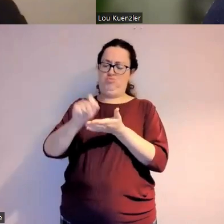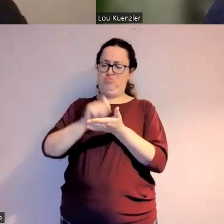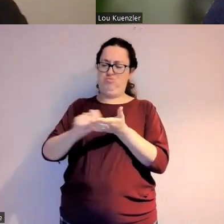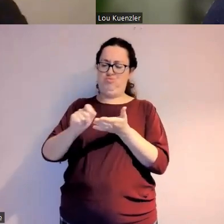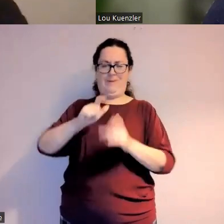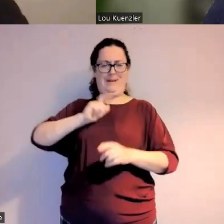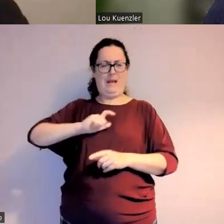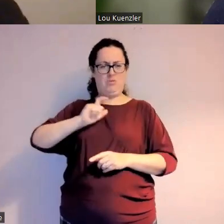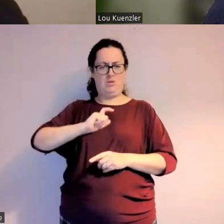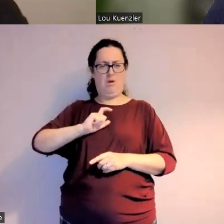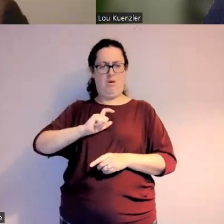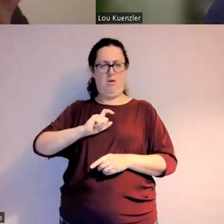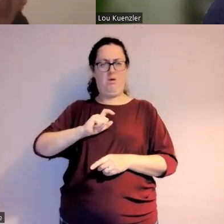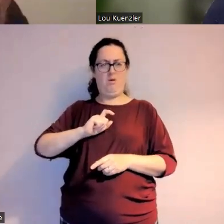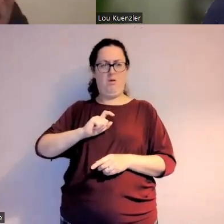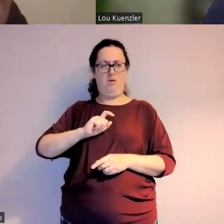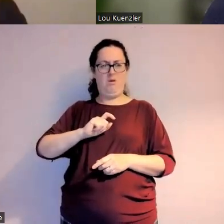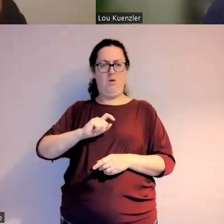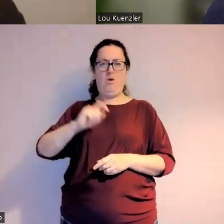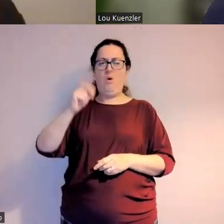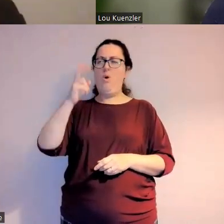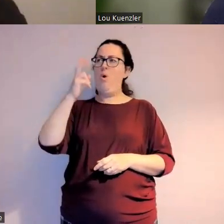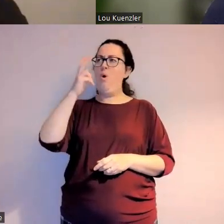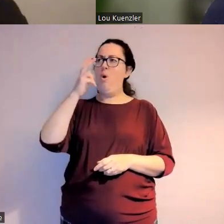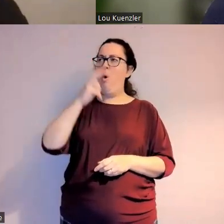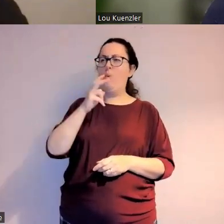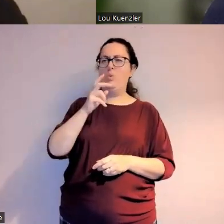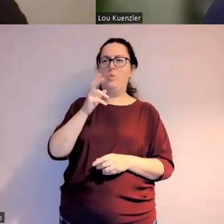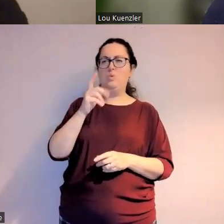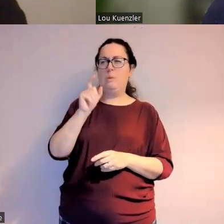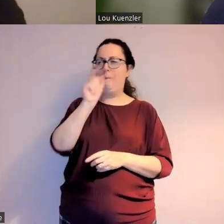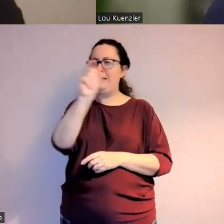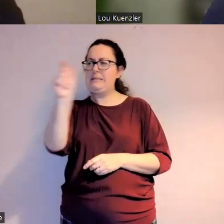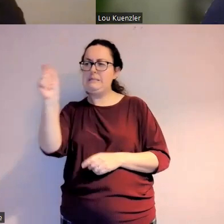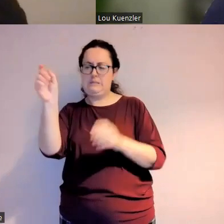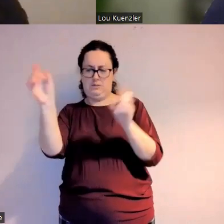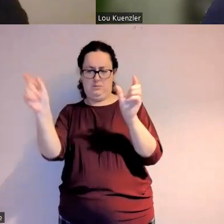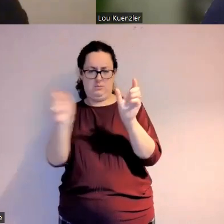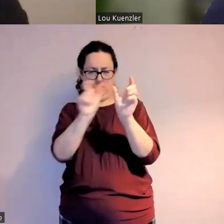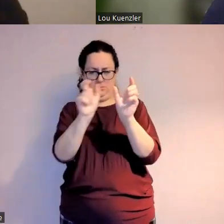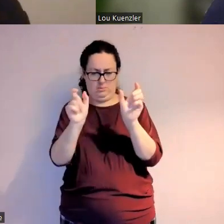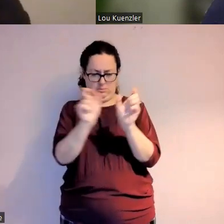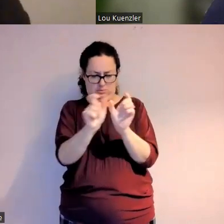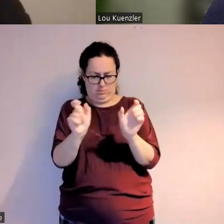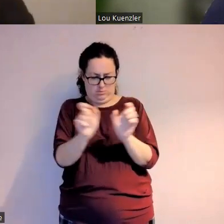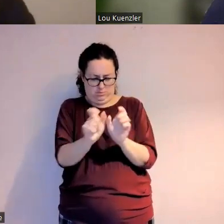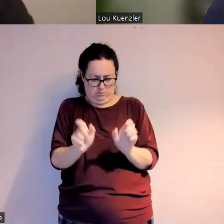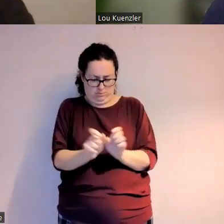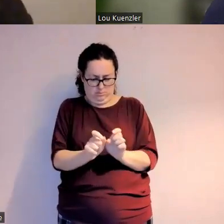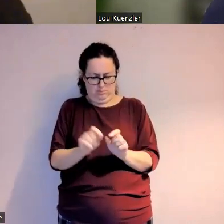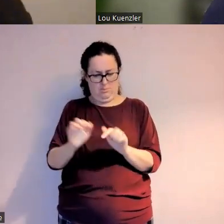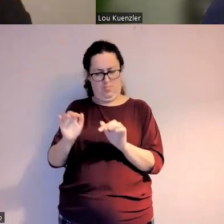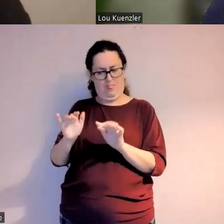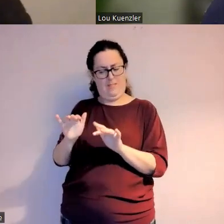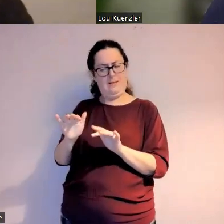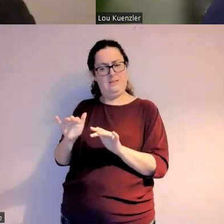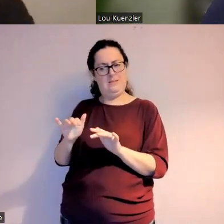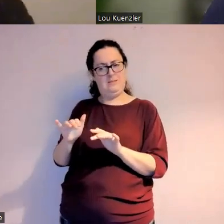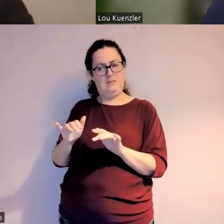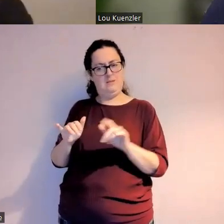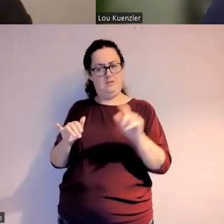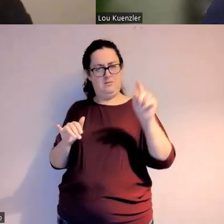the characters, sort of old kind of, you know, bits of characters and stuff. And so actually, these ones were kind of what was, once you get through all the kind